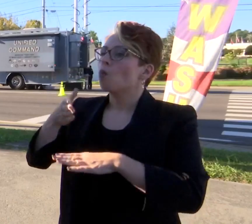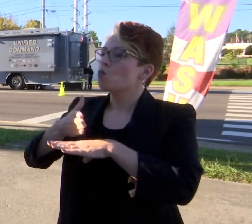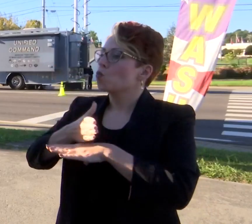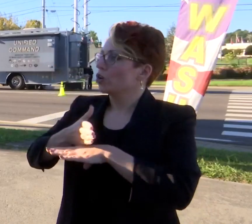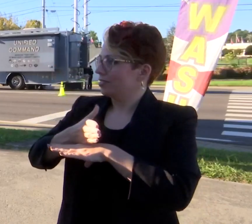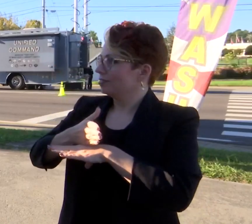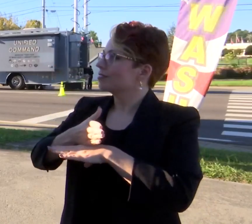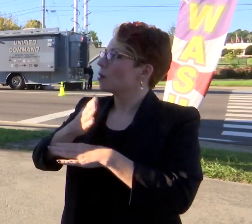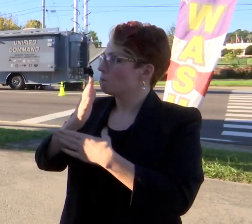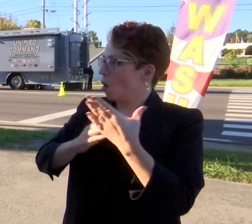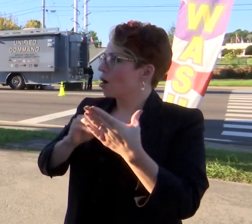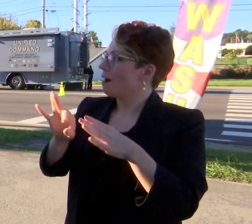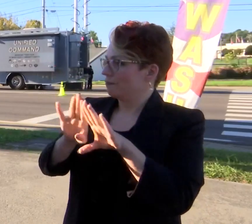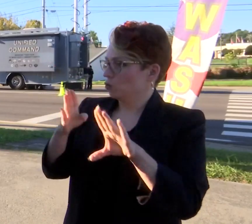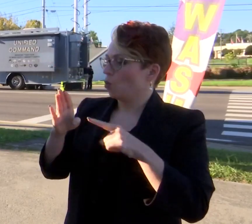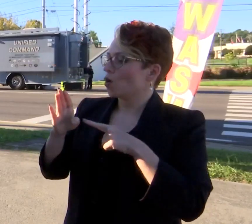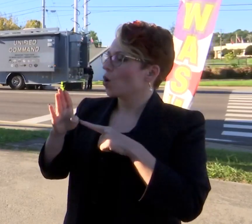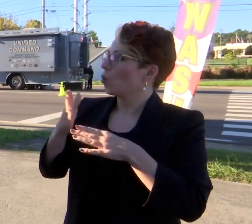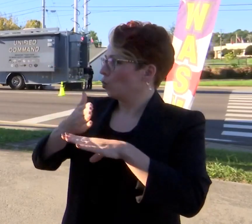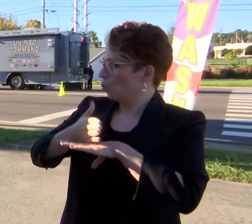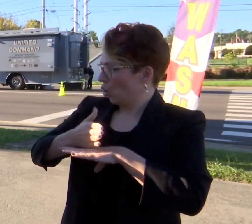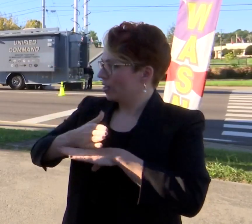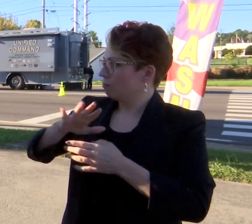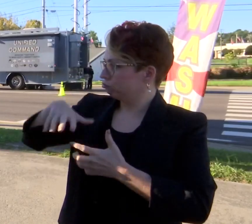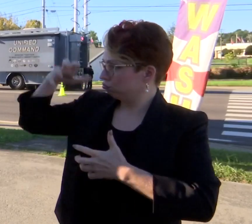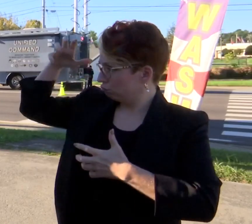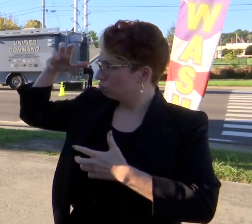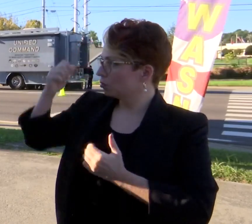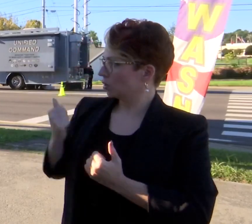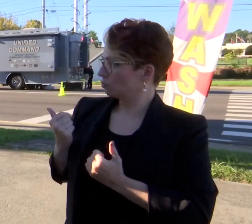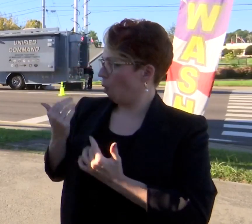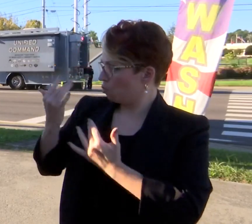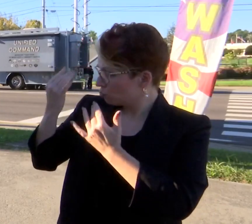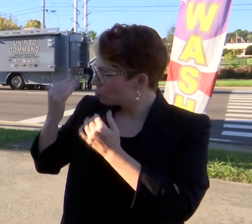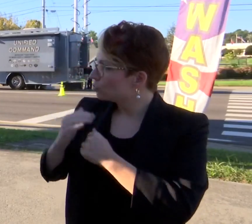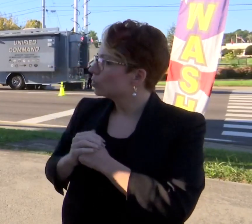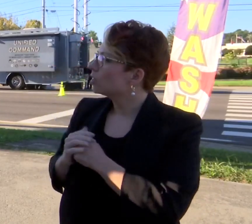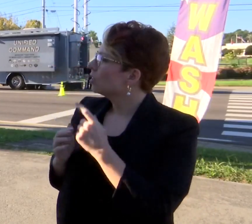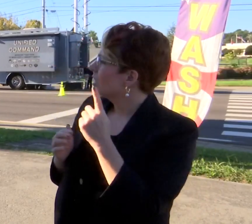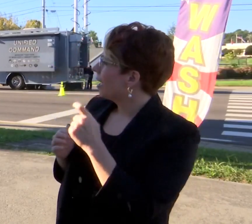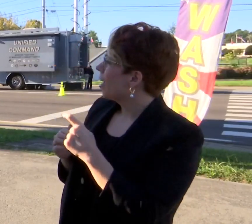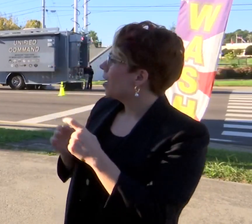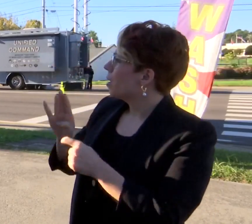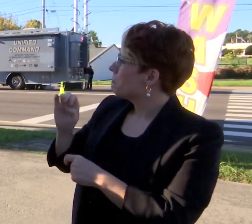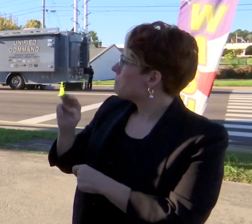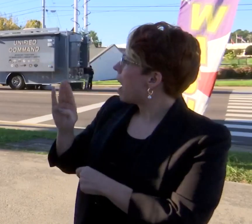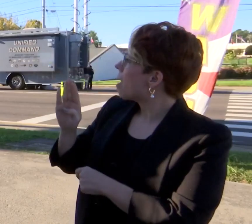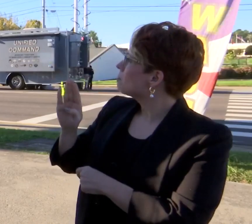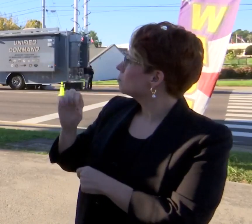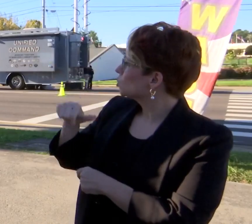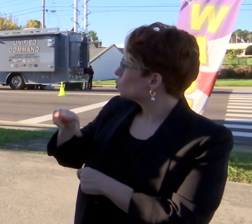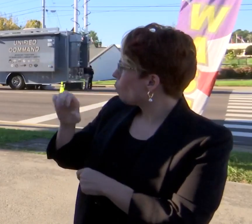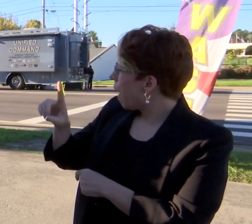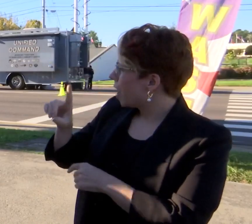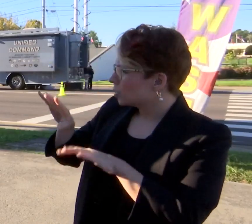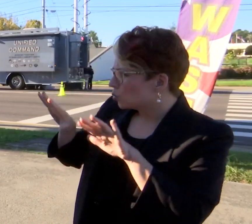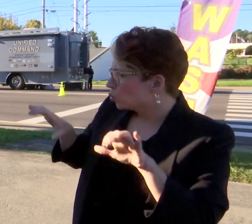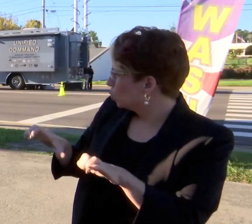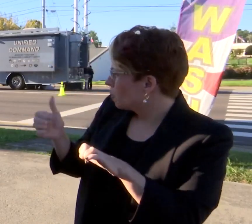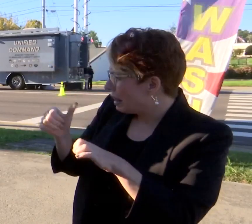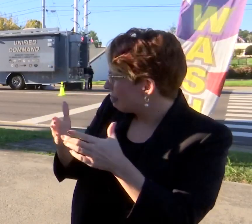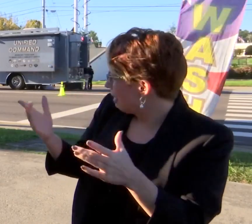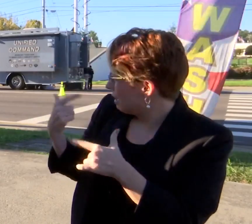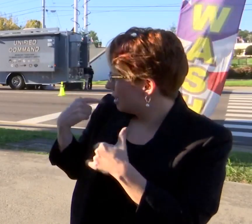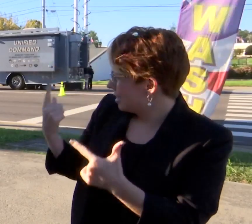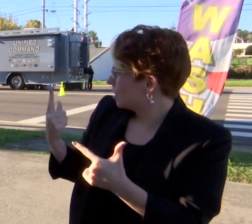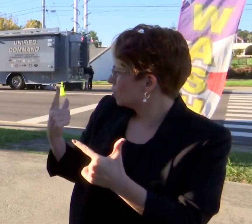of the box. And did the bomb squad do anything to suppress the fire at all? Was it cover the?